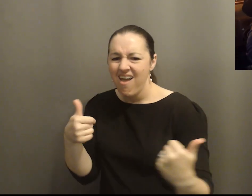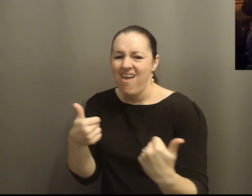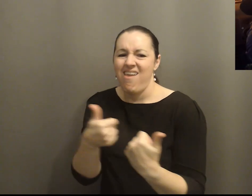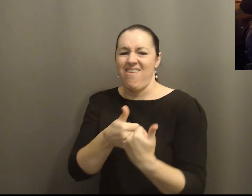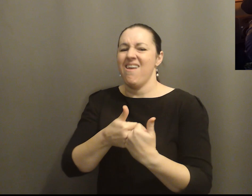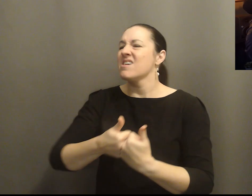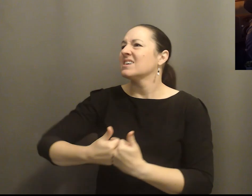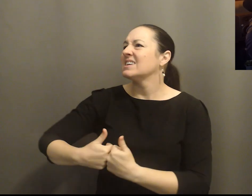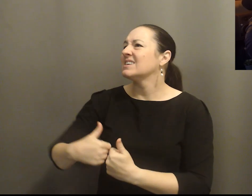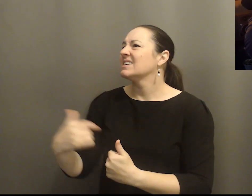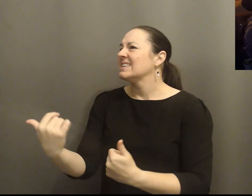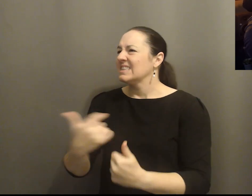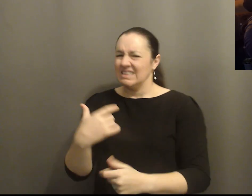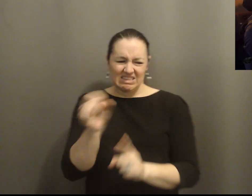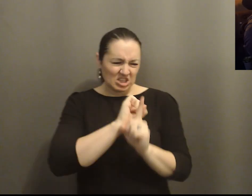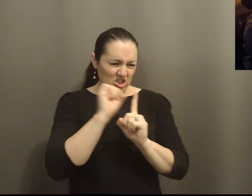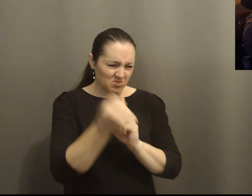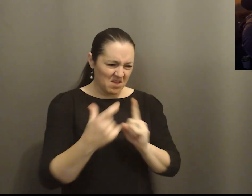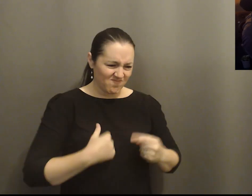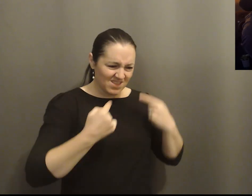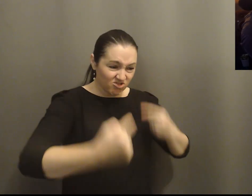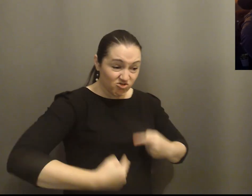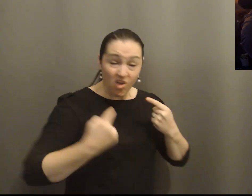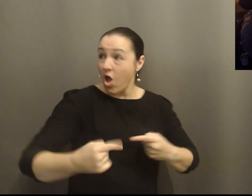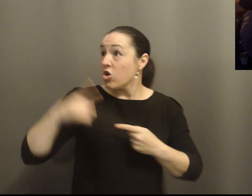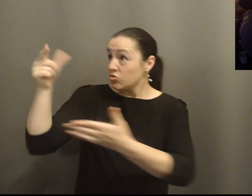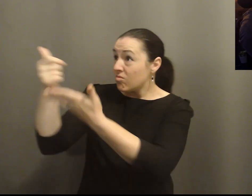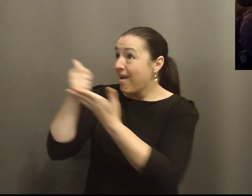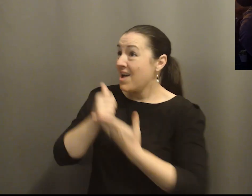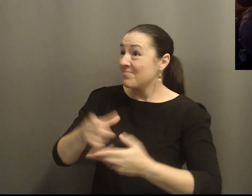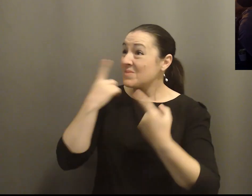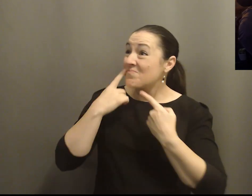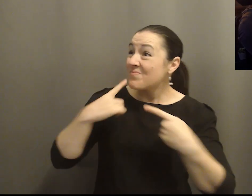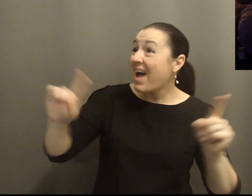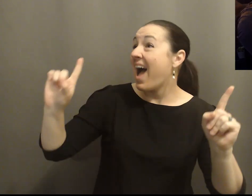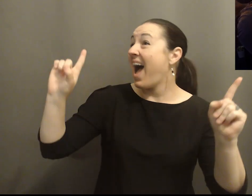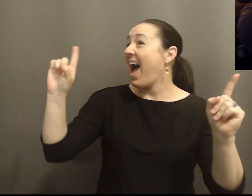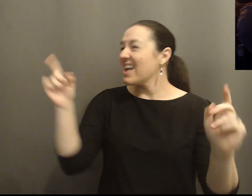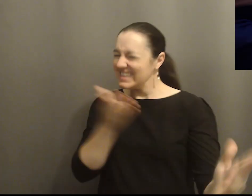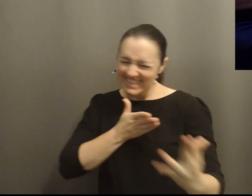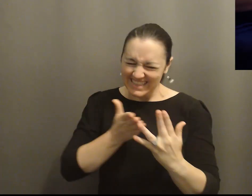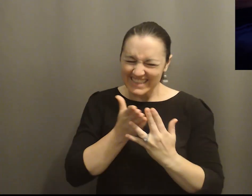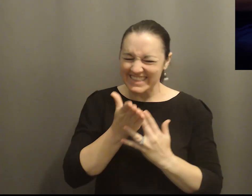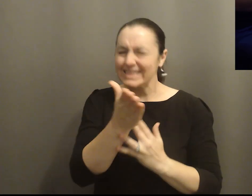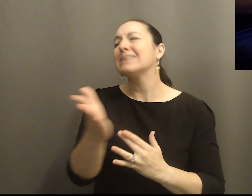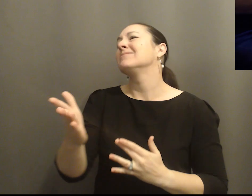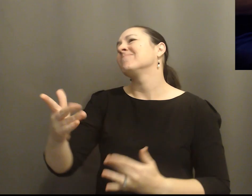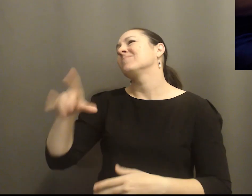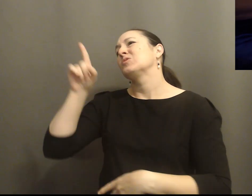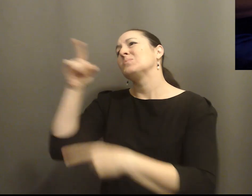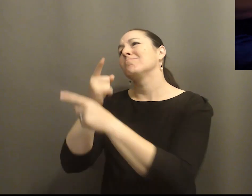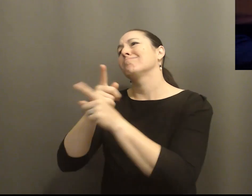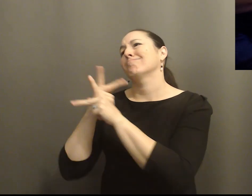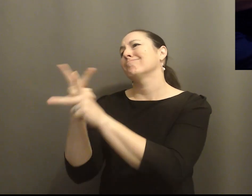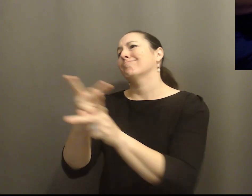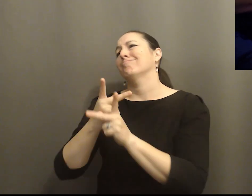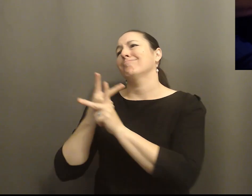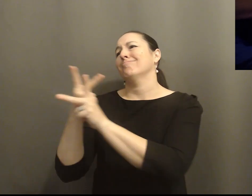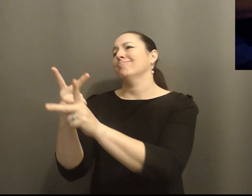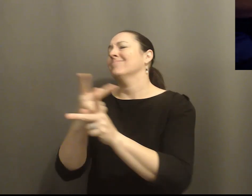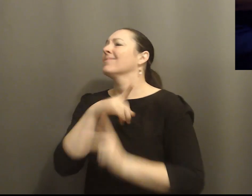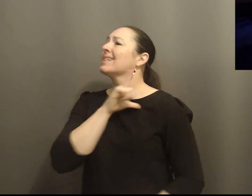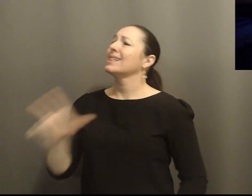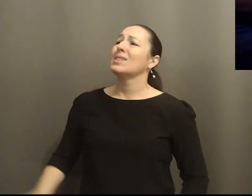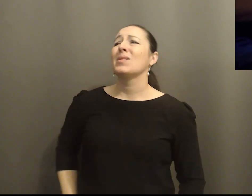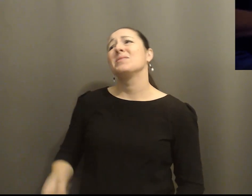For every time you've brought me through Oh, I call you faithful And I just want to